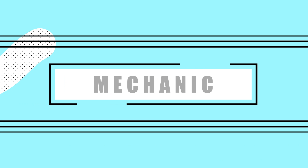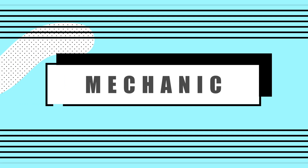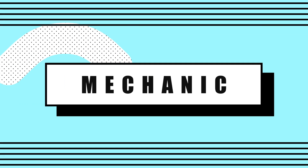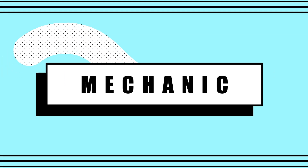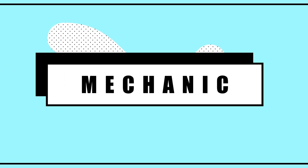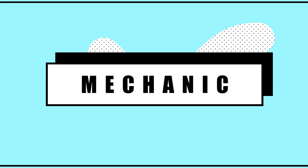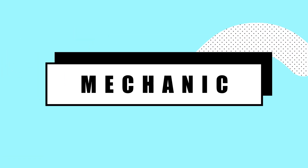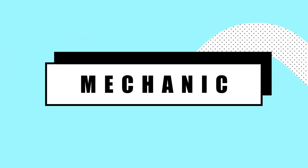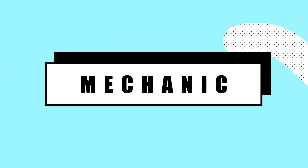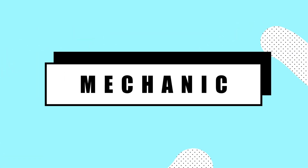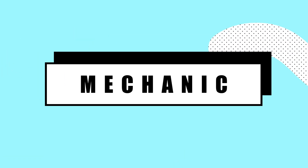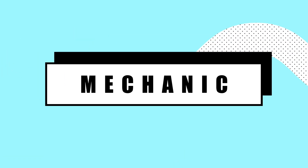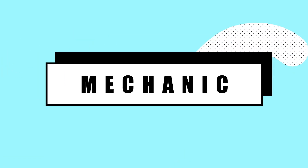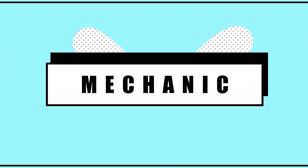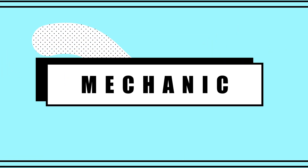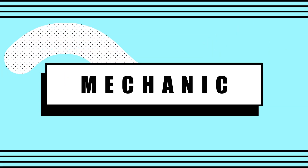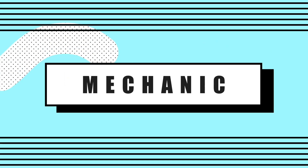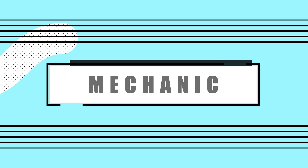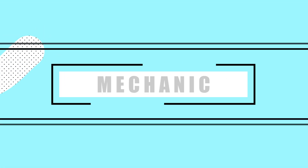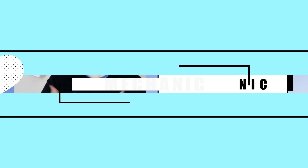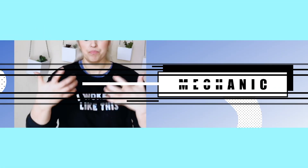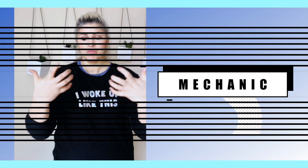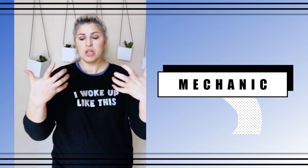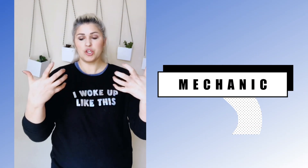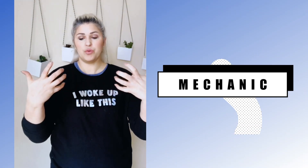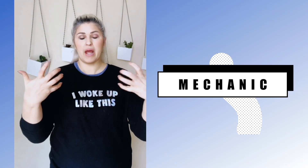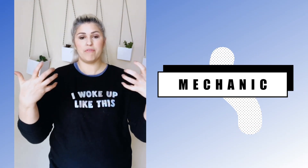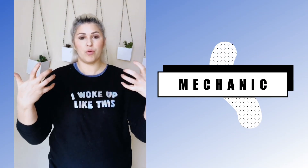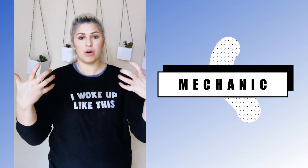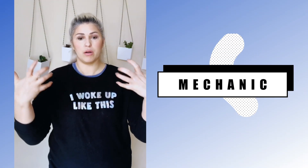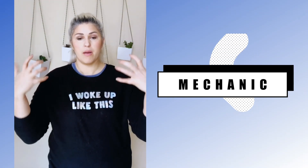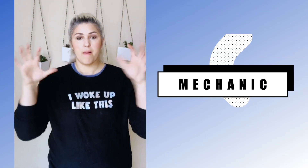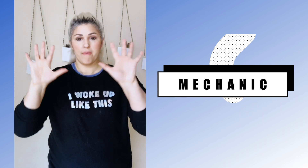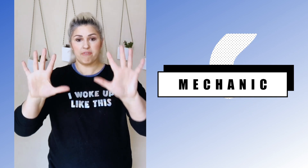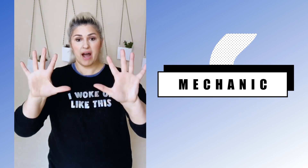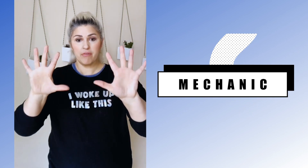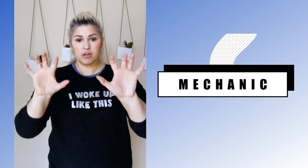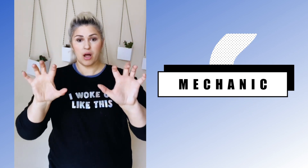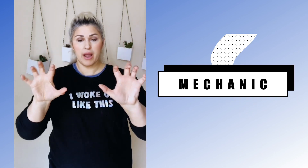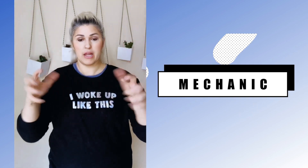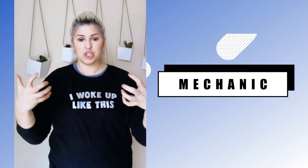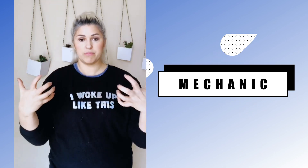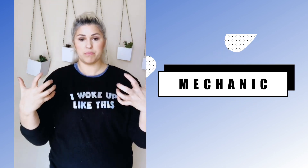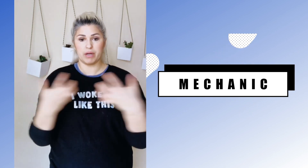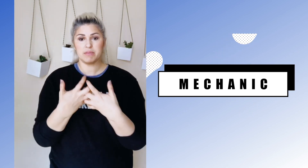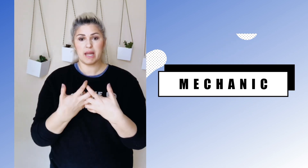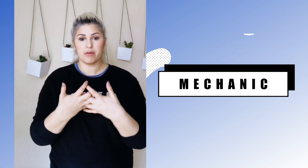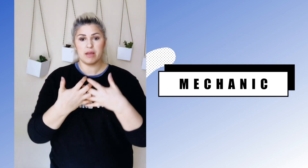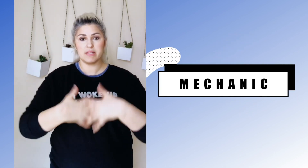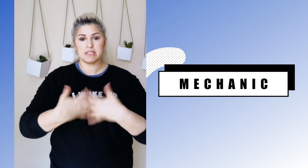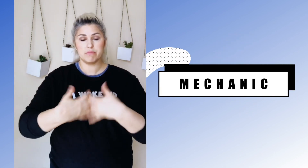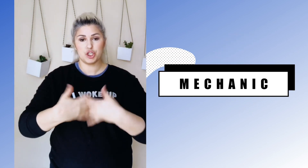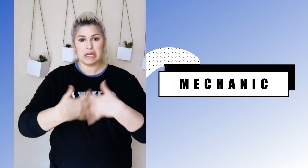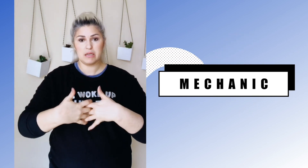it. Mechanic. So you would have your 5 claw hand shapes. Bring them